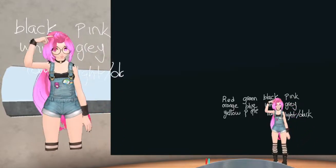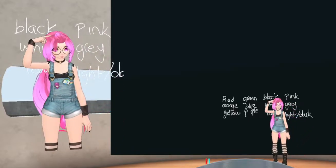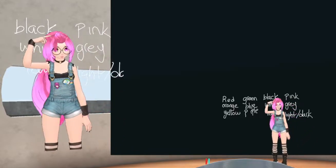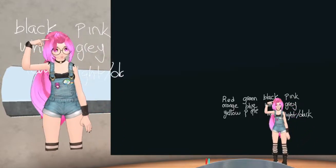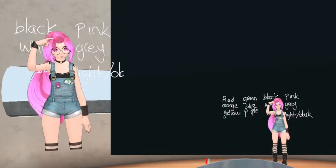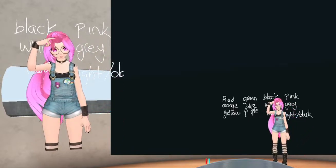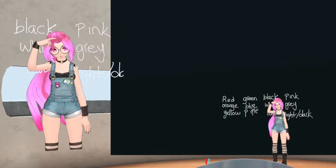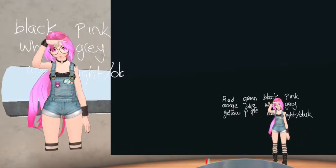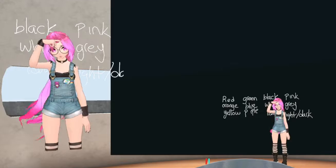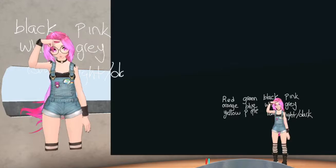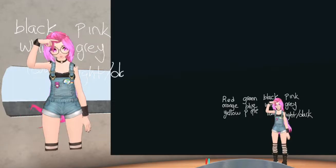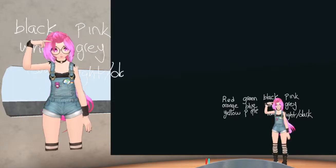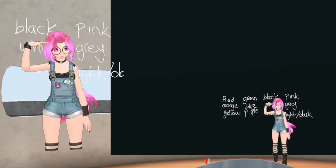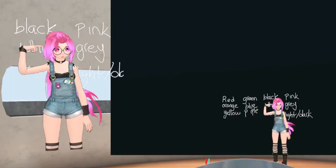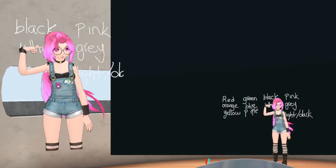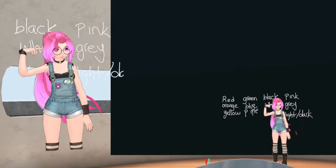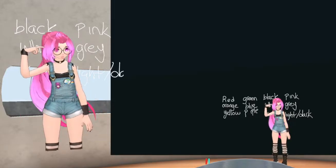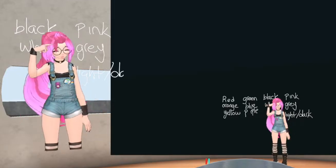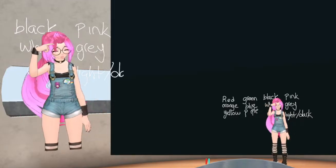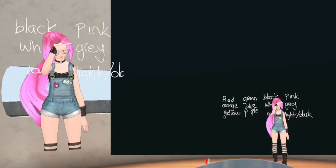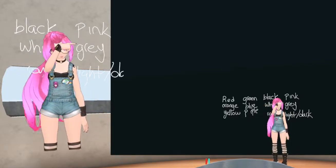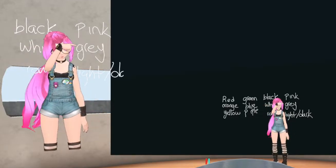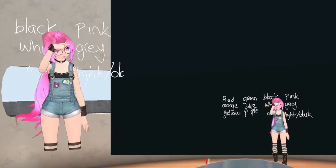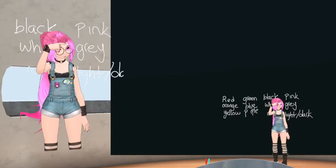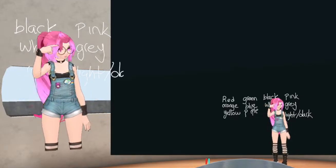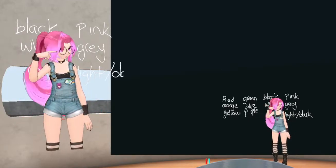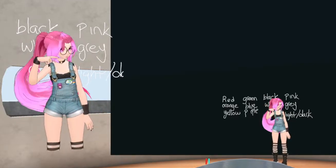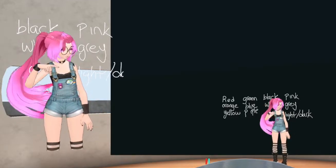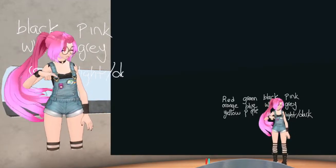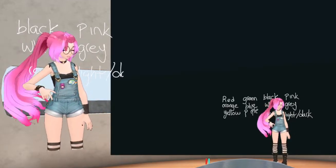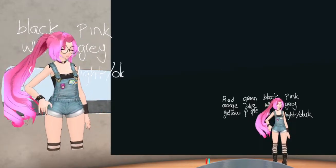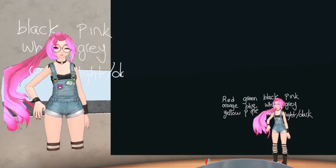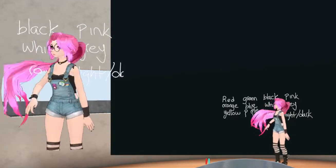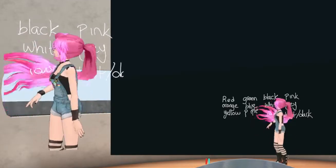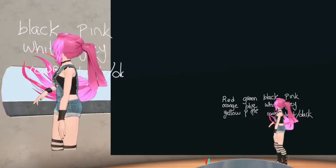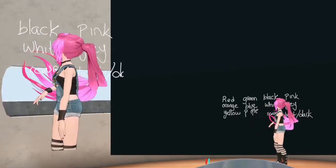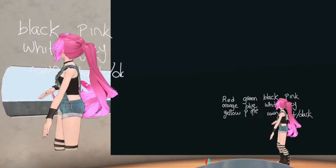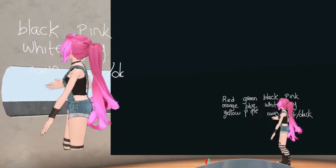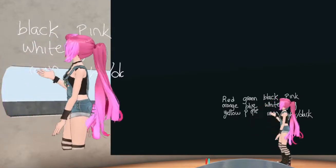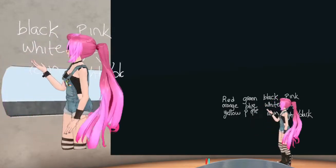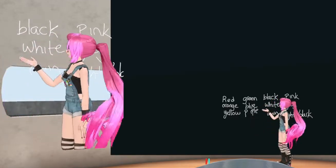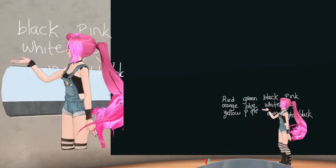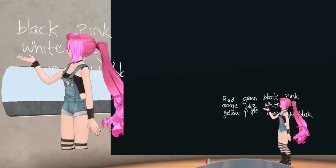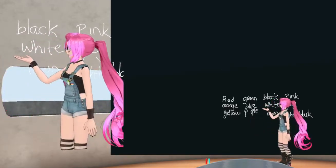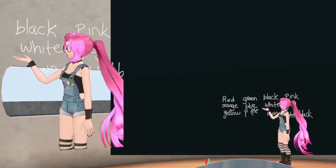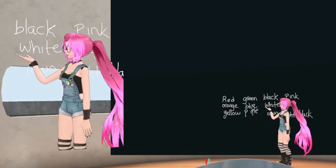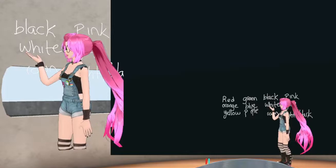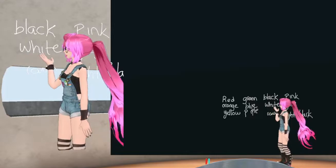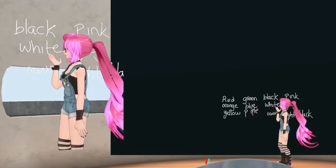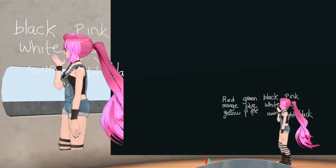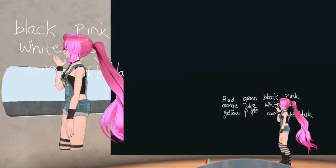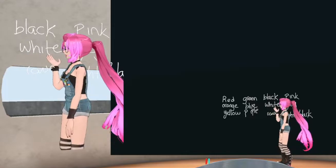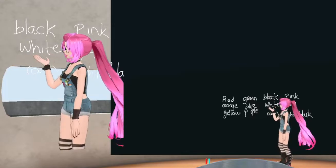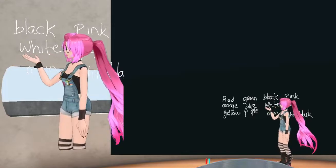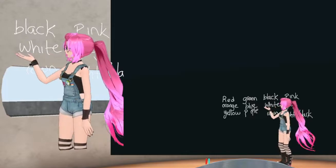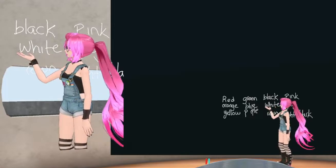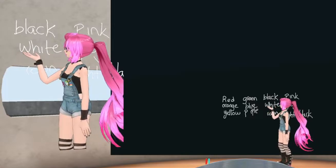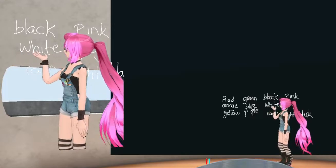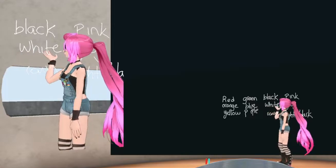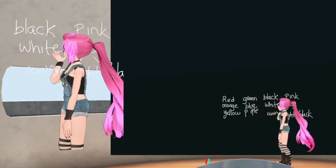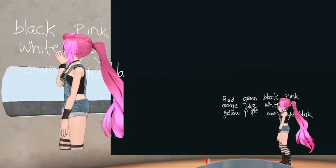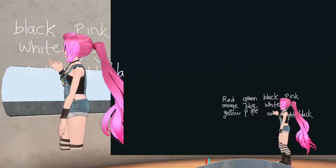close it, right? So black. Black. And then the opposite of black is